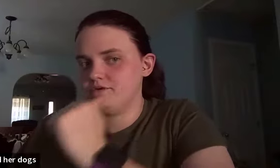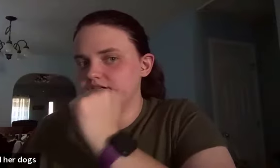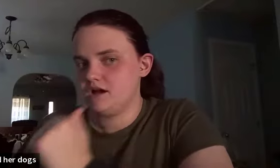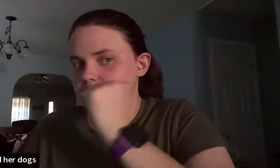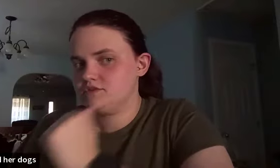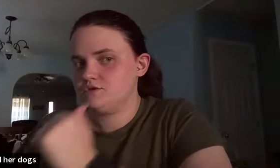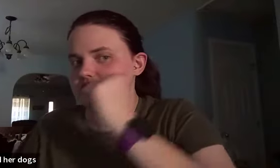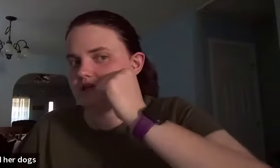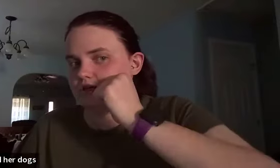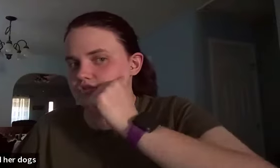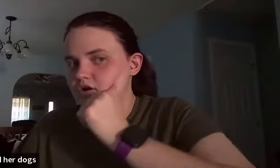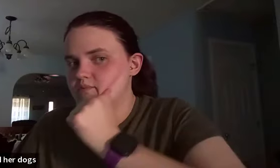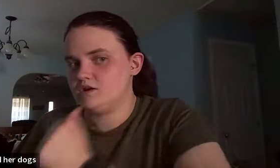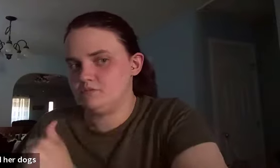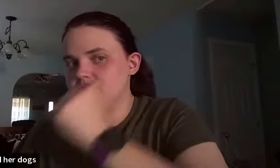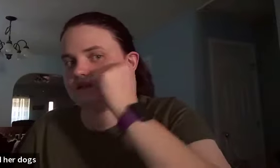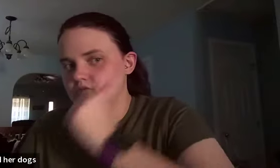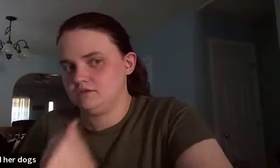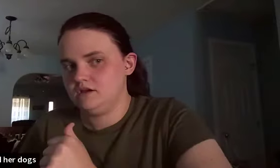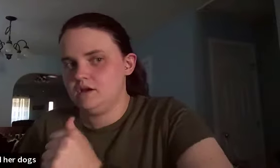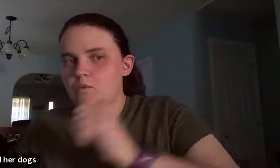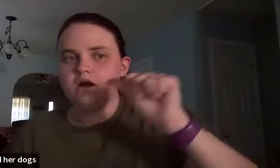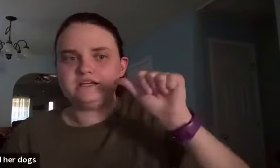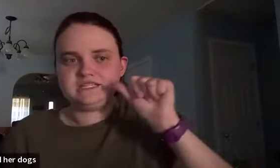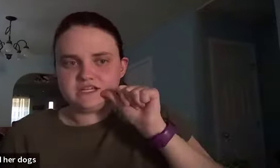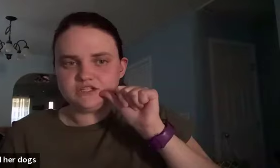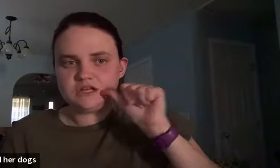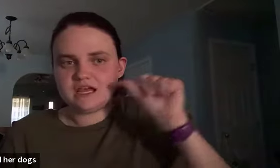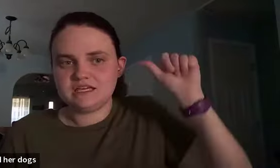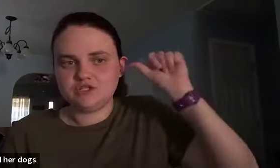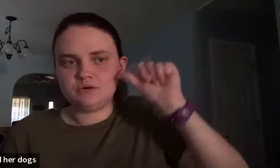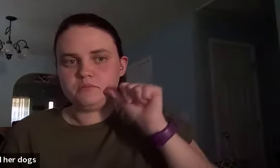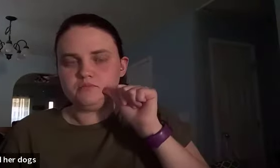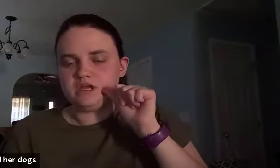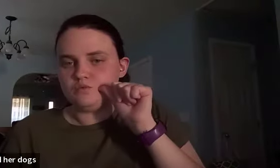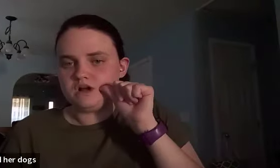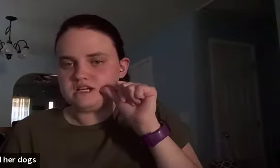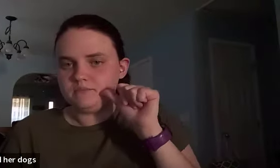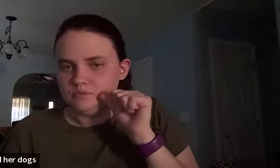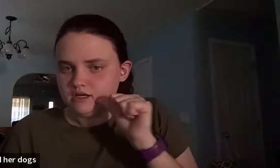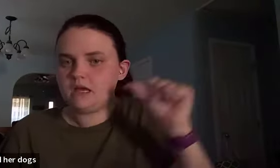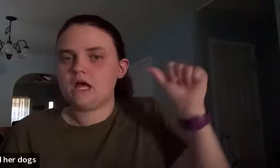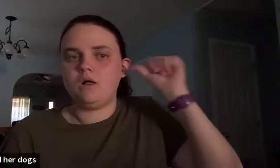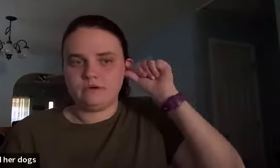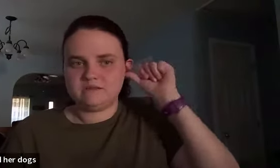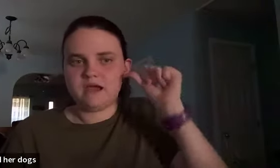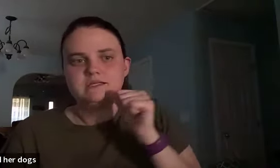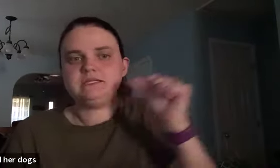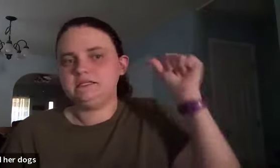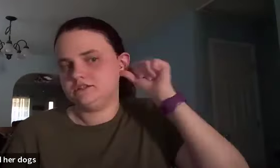every time. So it's like you start up here and bring it down. Whereas yesterday is it's one time, you bring it all the way to the back.